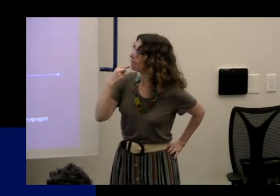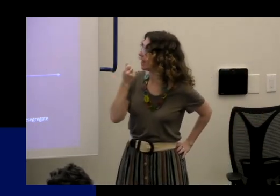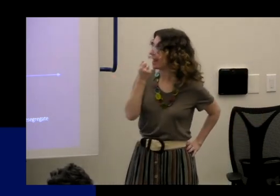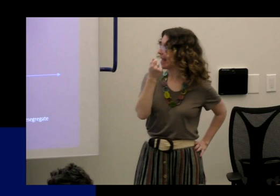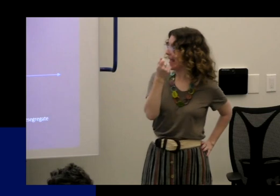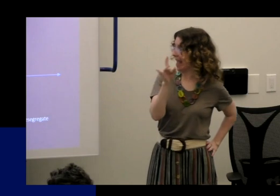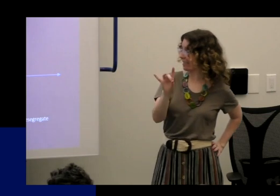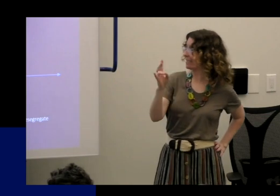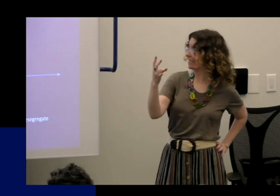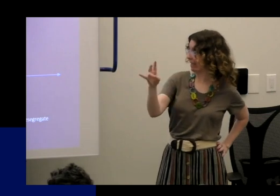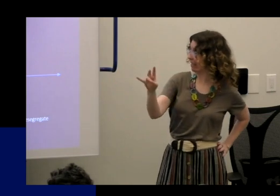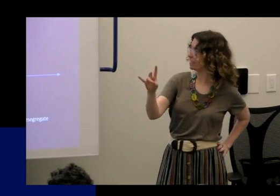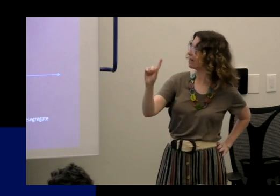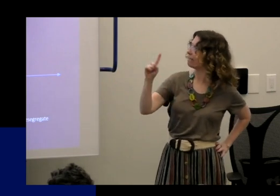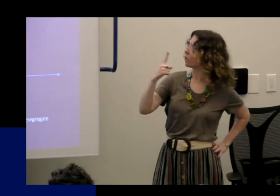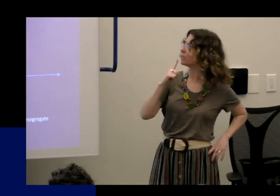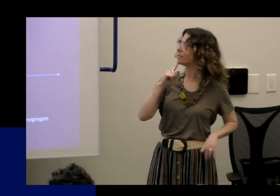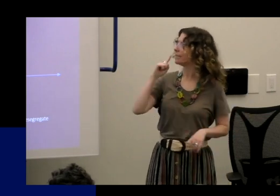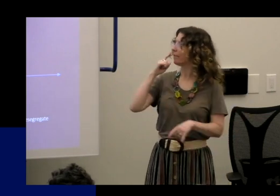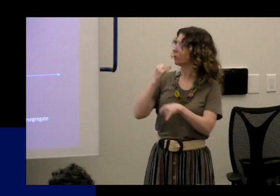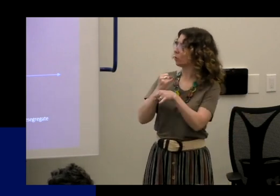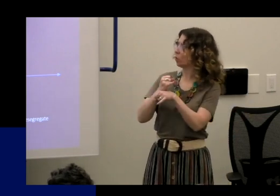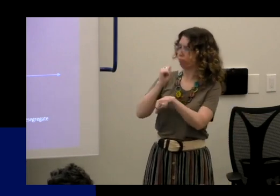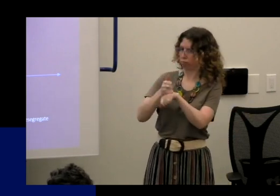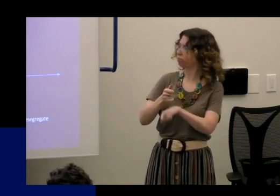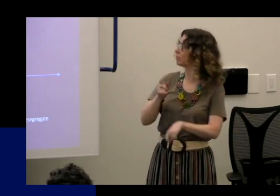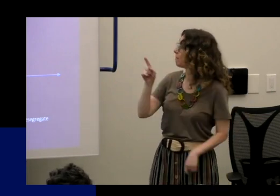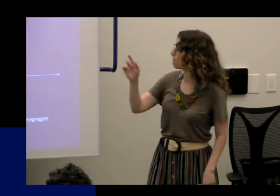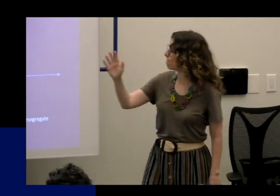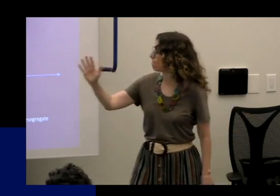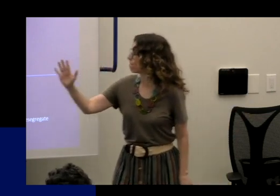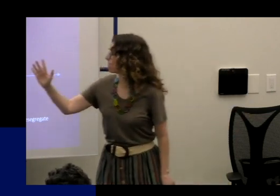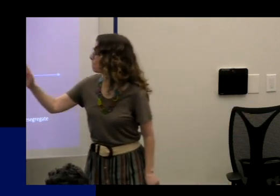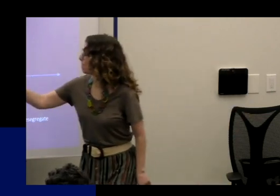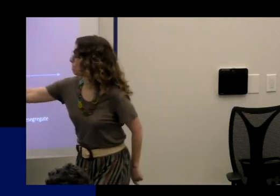So established the first American school for the deaf in 1817.